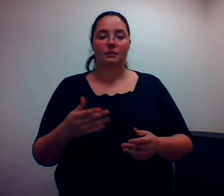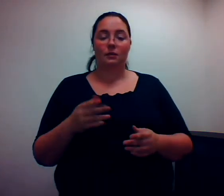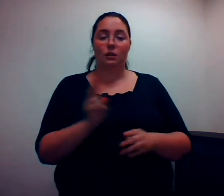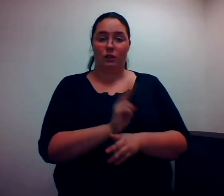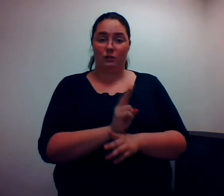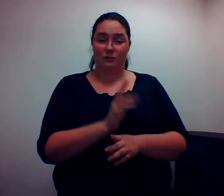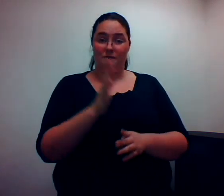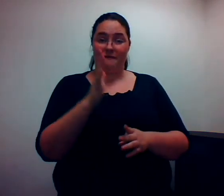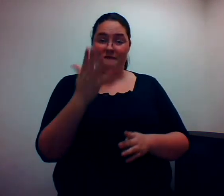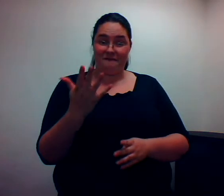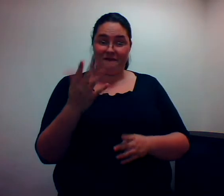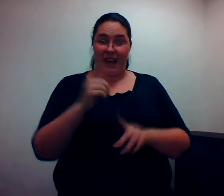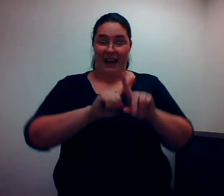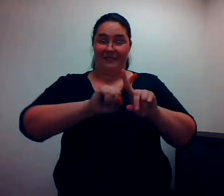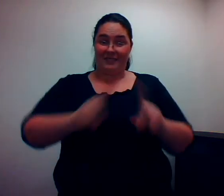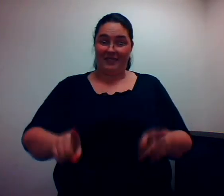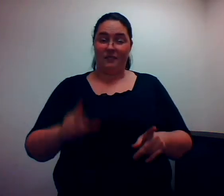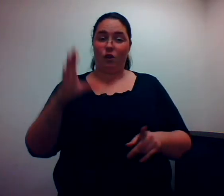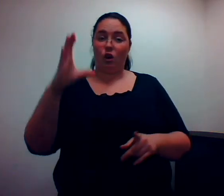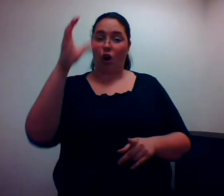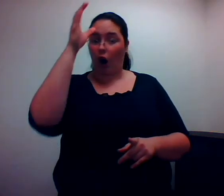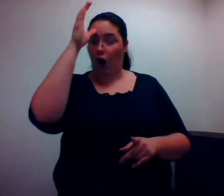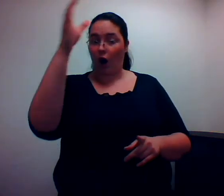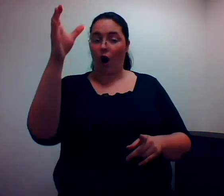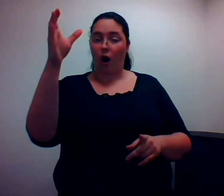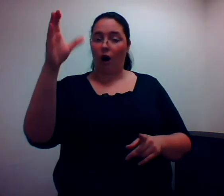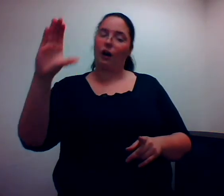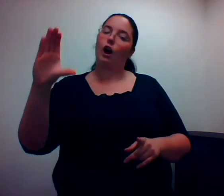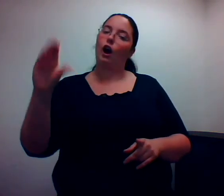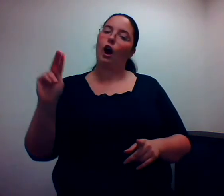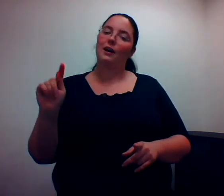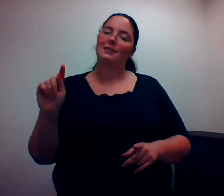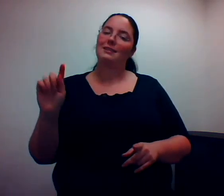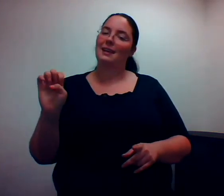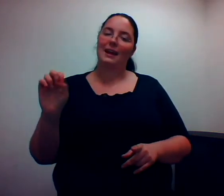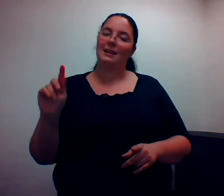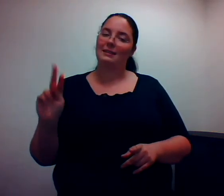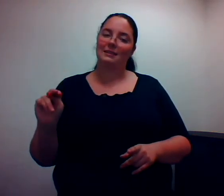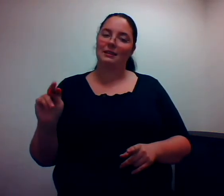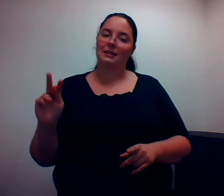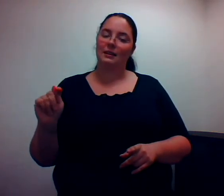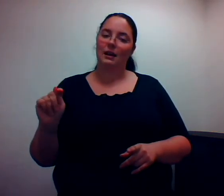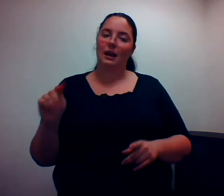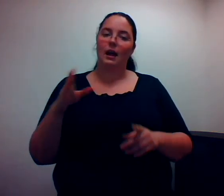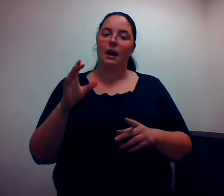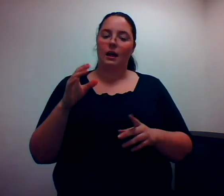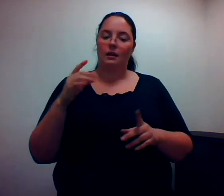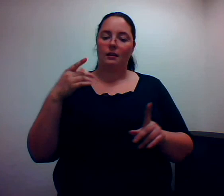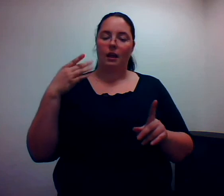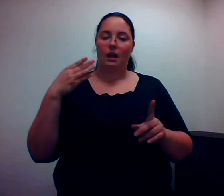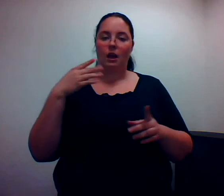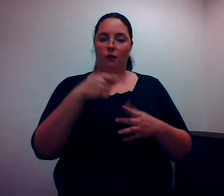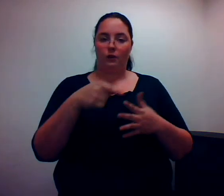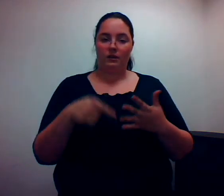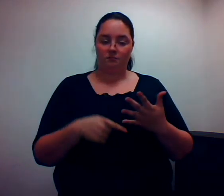areas. So students then, when they went off to their major courses, they knew MLA style, they knew CBE style from biology,